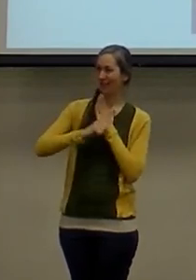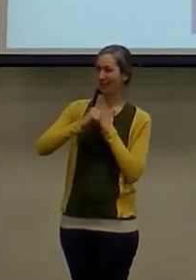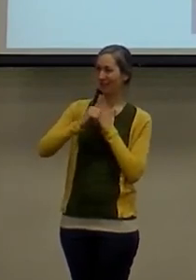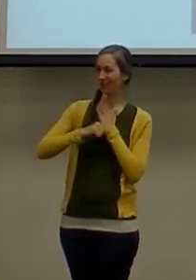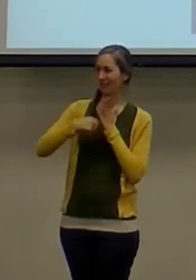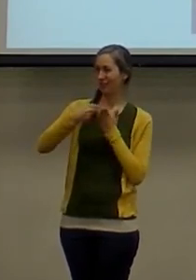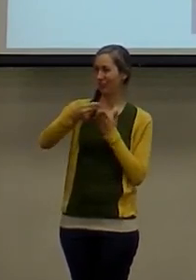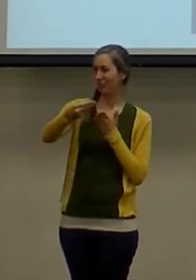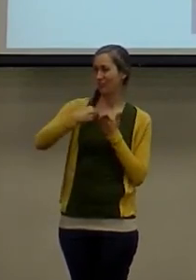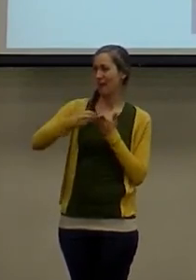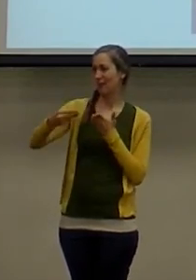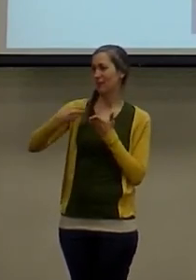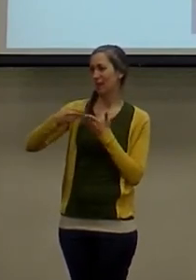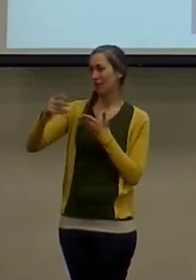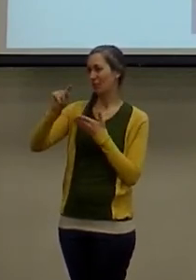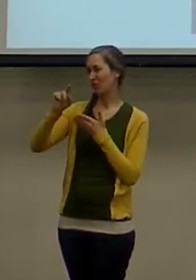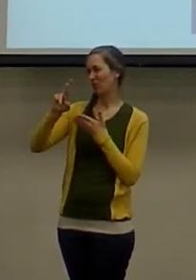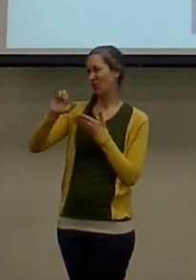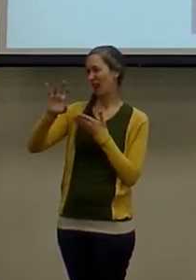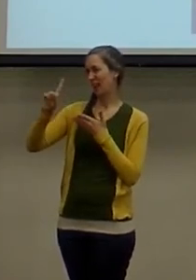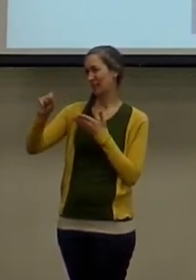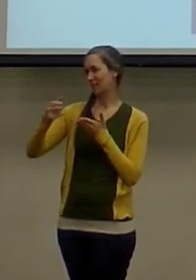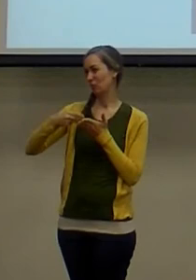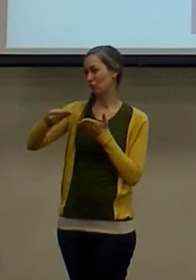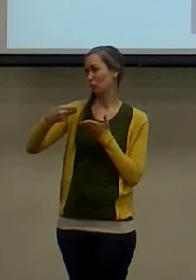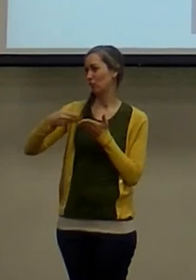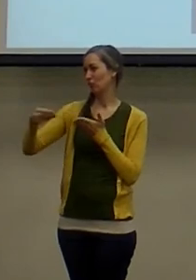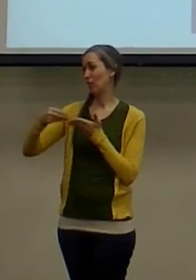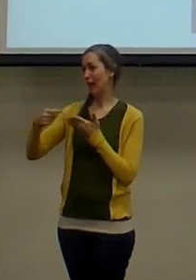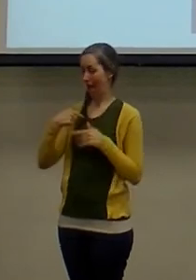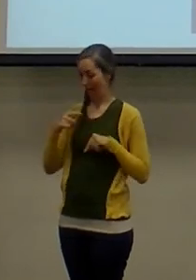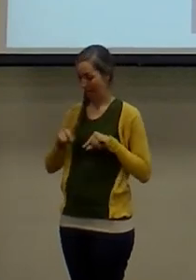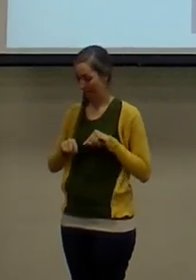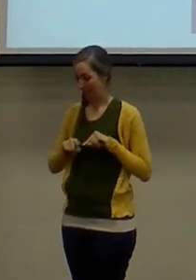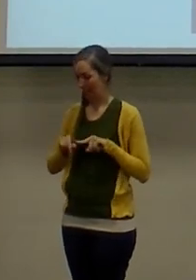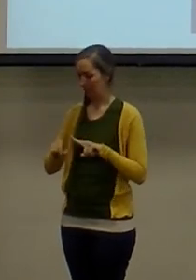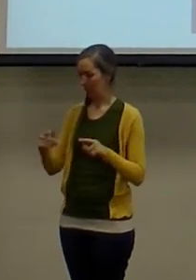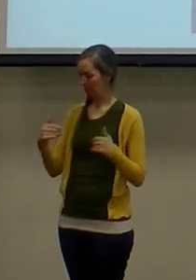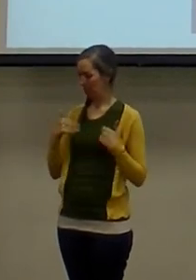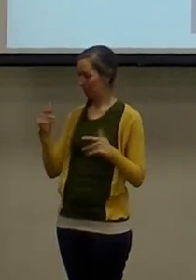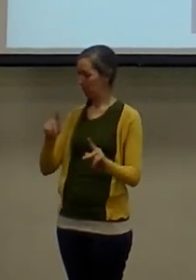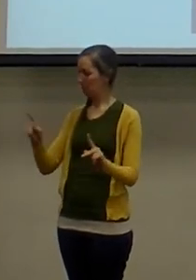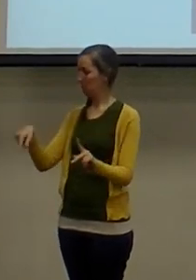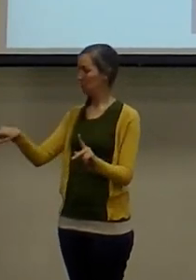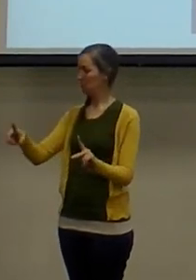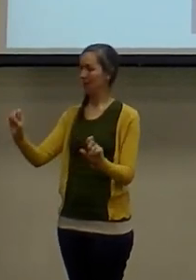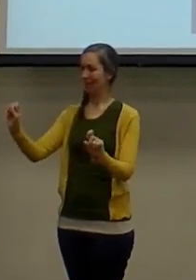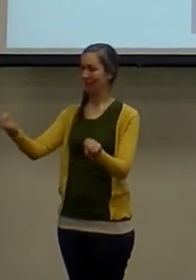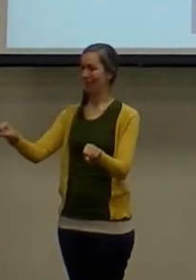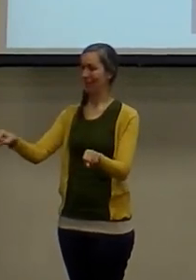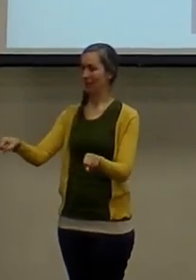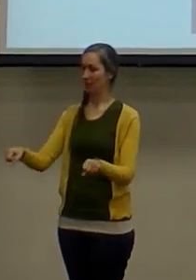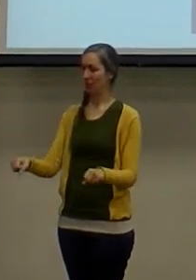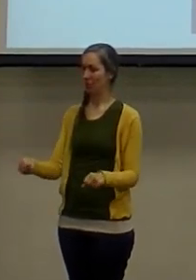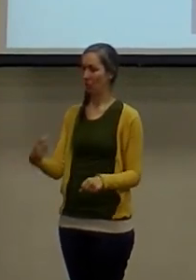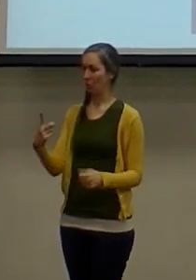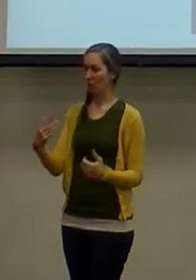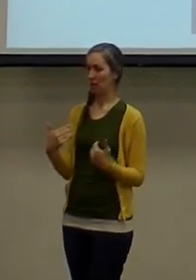I couldn't do it, but the young people can do it. And the young Muslim accept it.